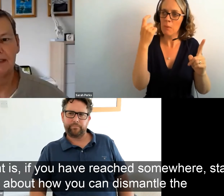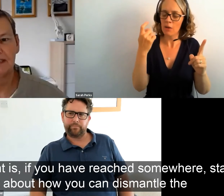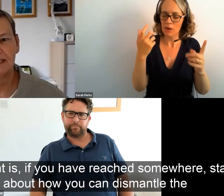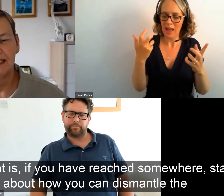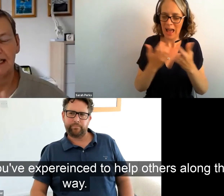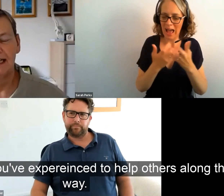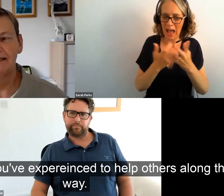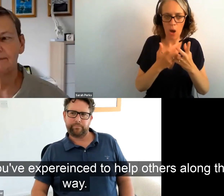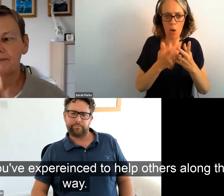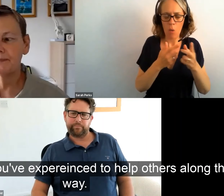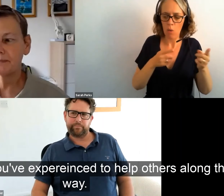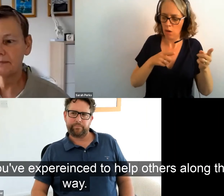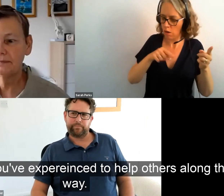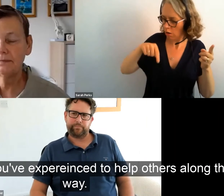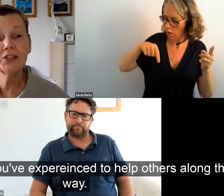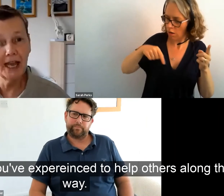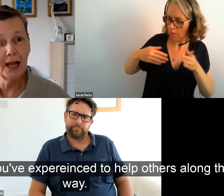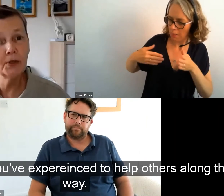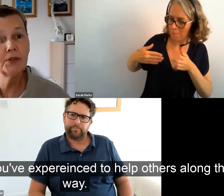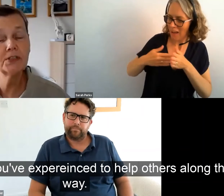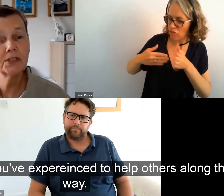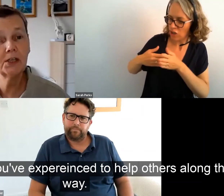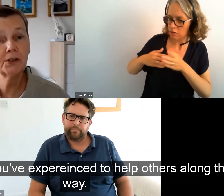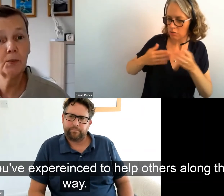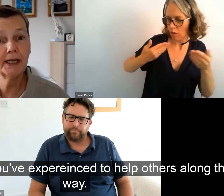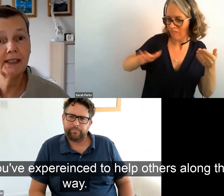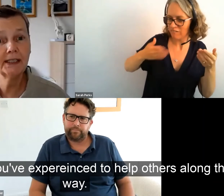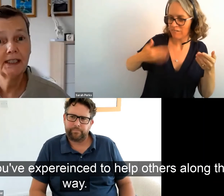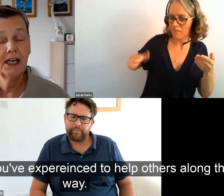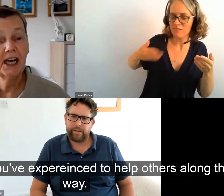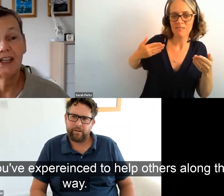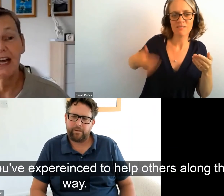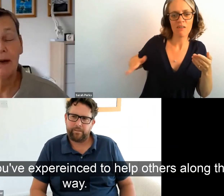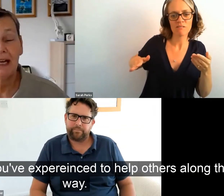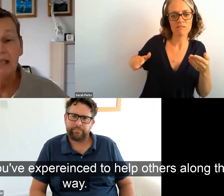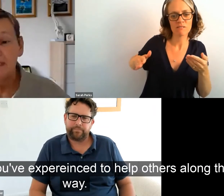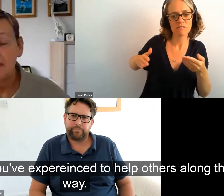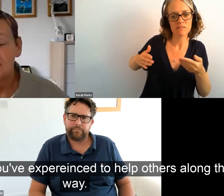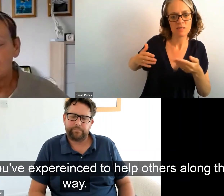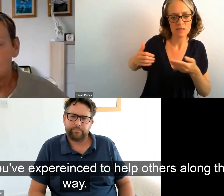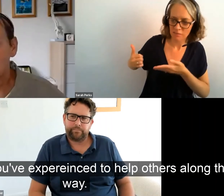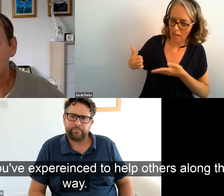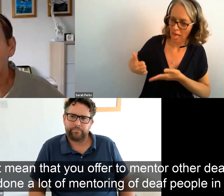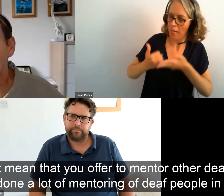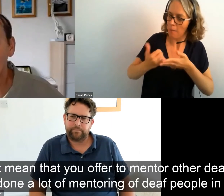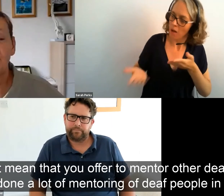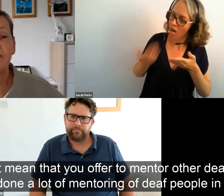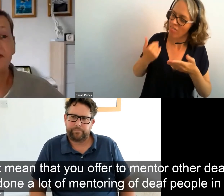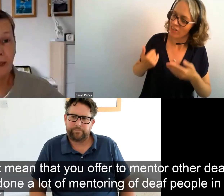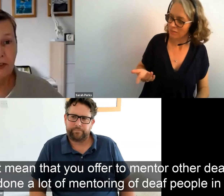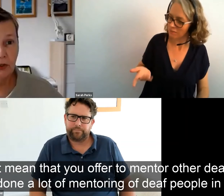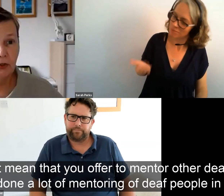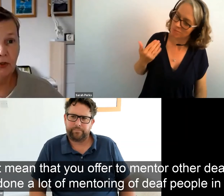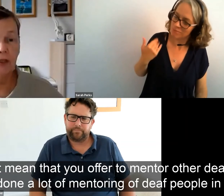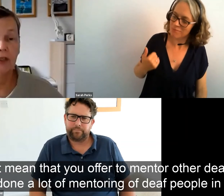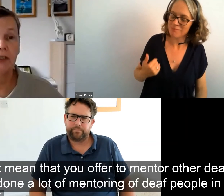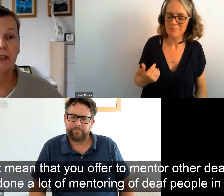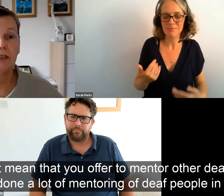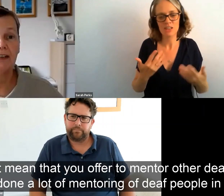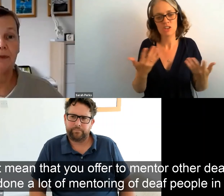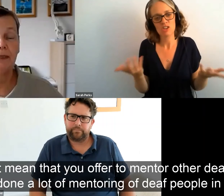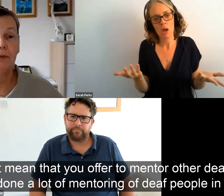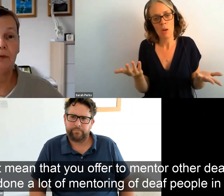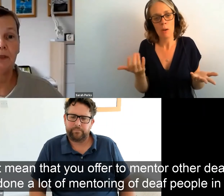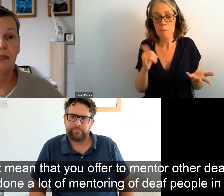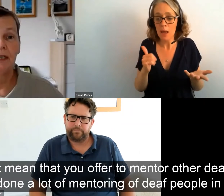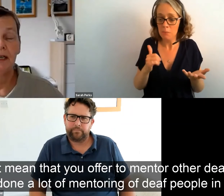the barriers that you've experienced to help others along the way. And that might mean that you offer